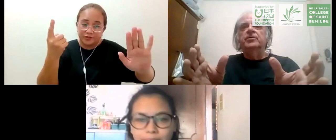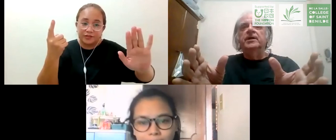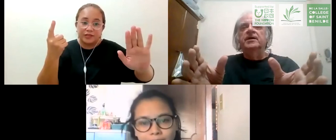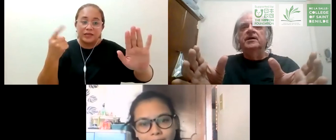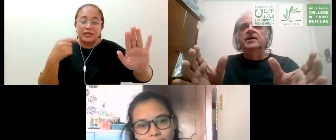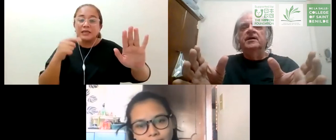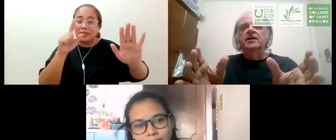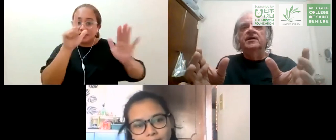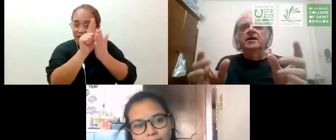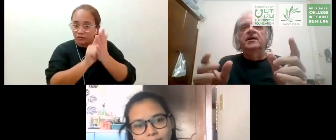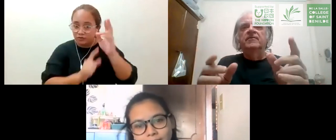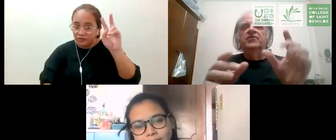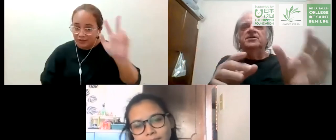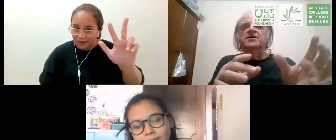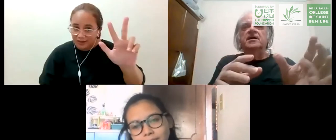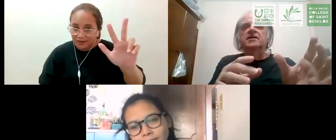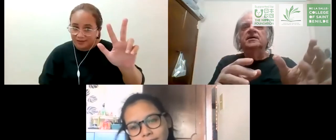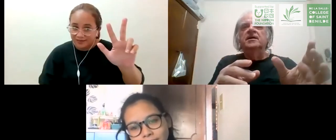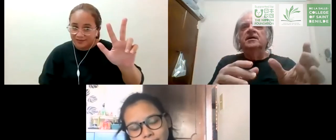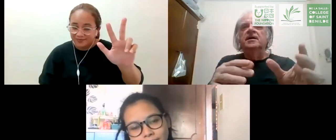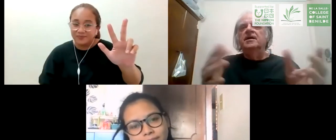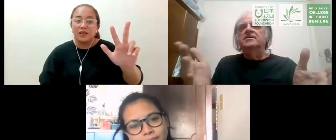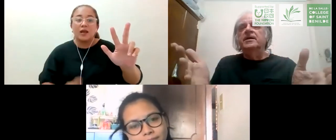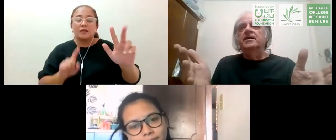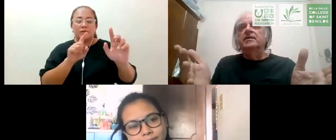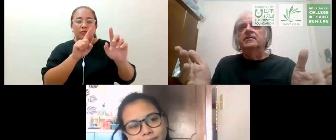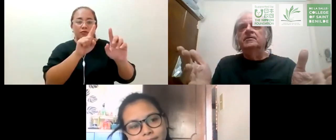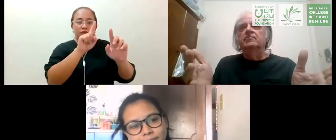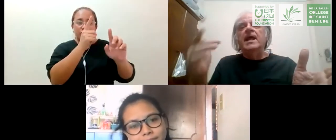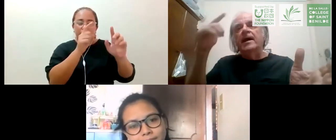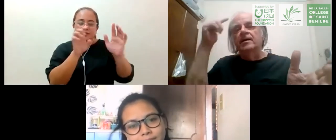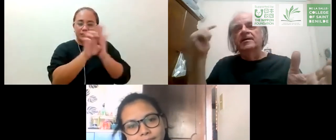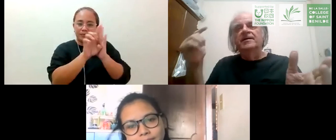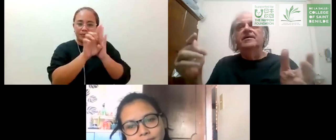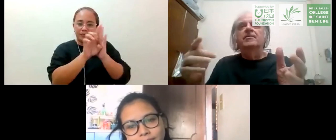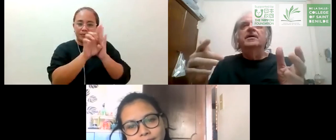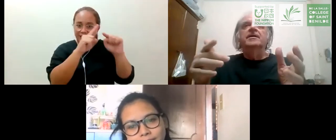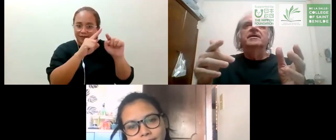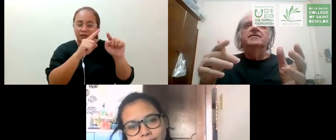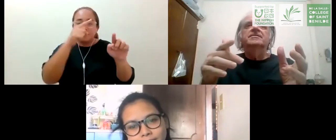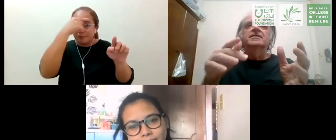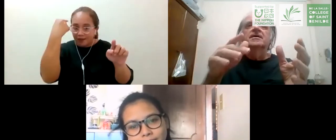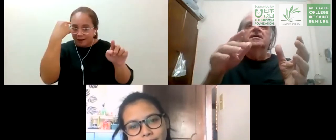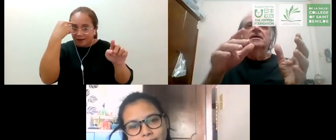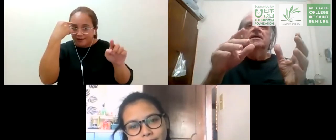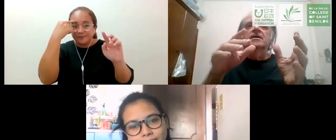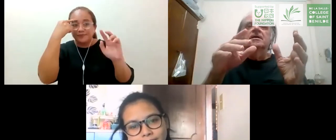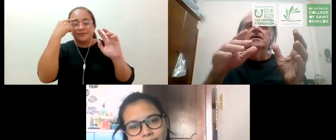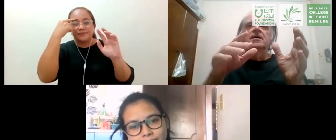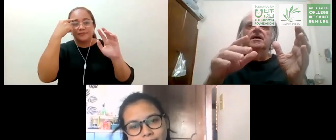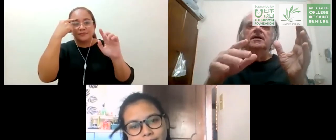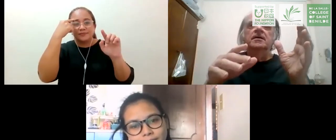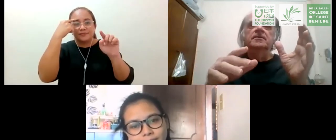lesson 3. First sign, let's say black, okay, is